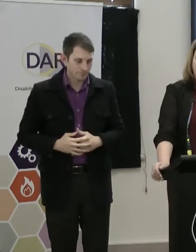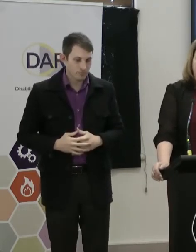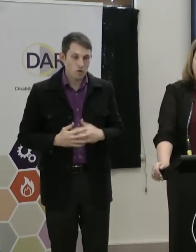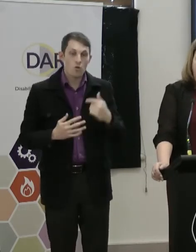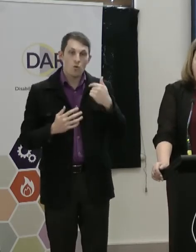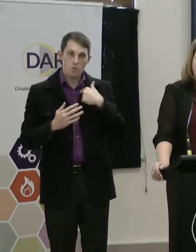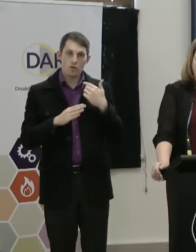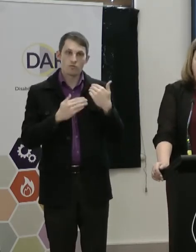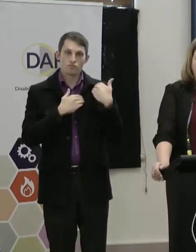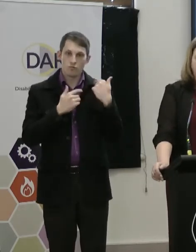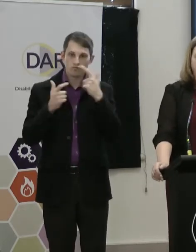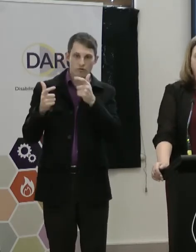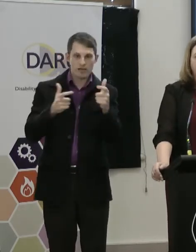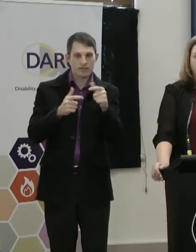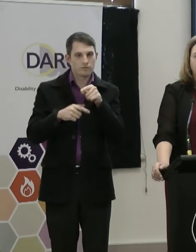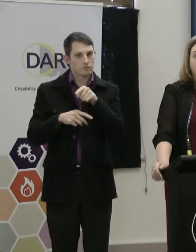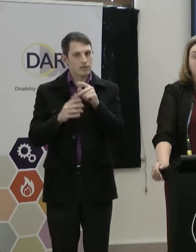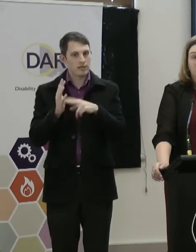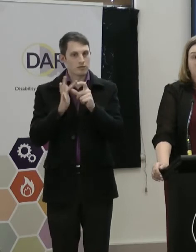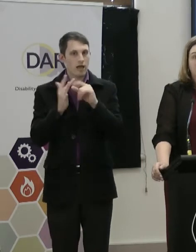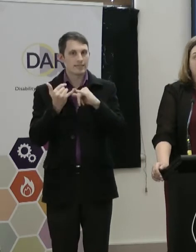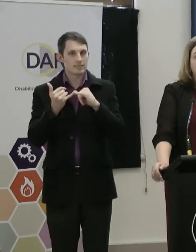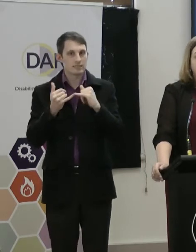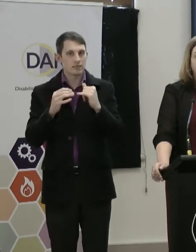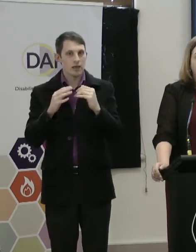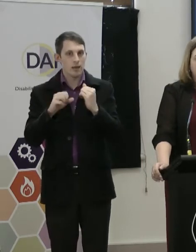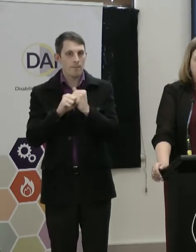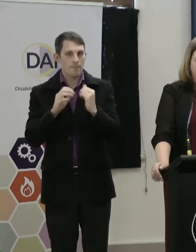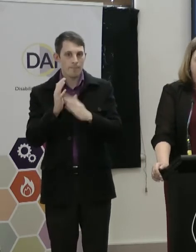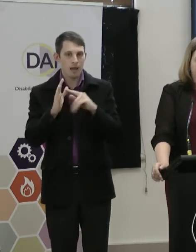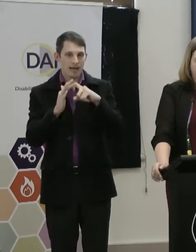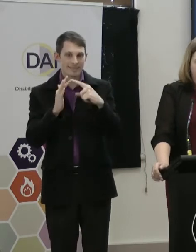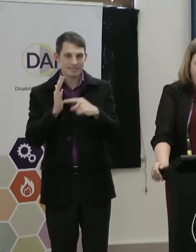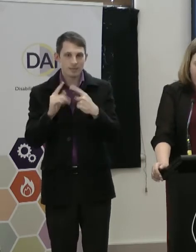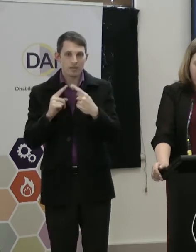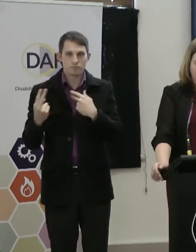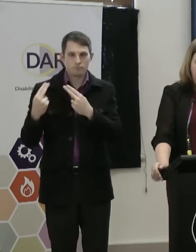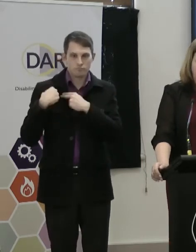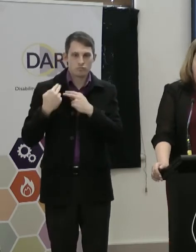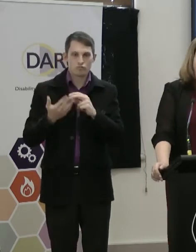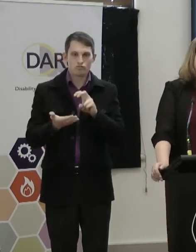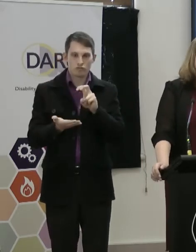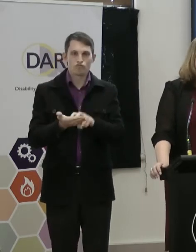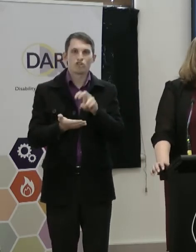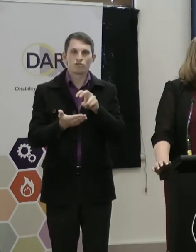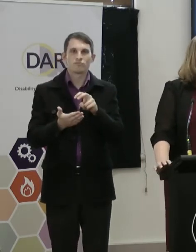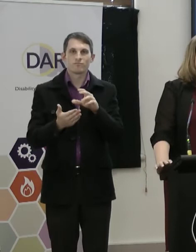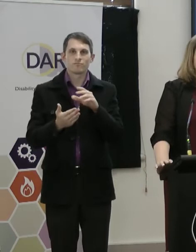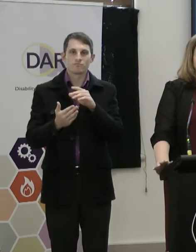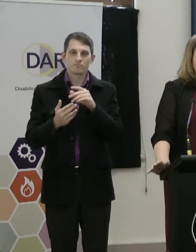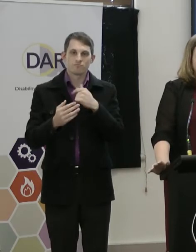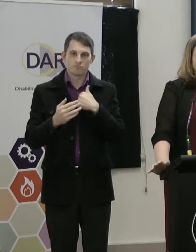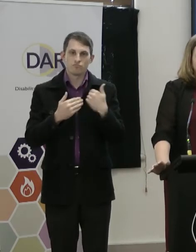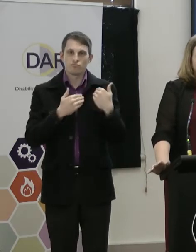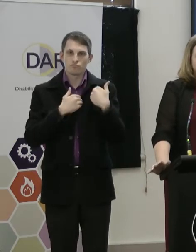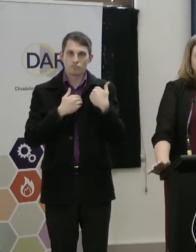the NDIS market, and we took over the registration of NDIS service providers from the NDIA. That's taken effect in